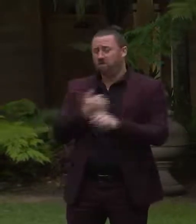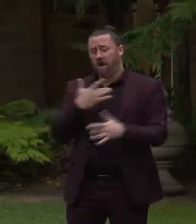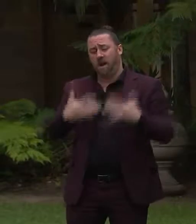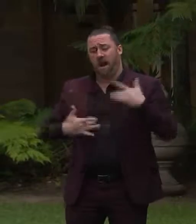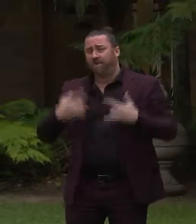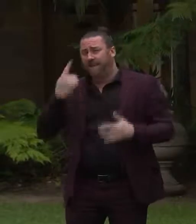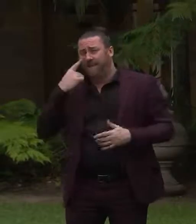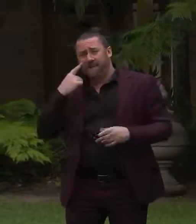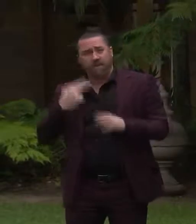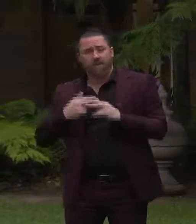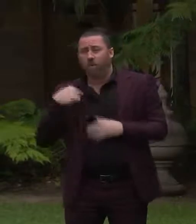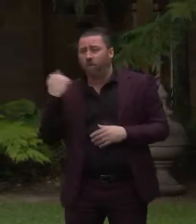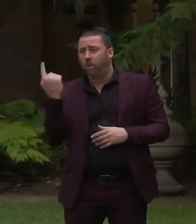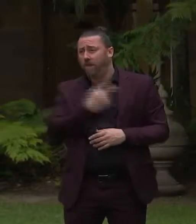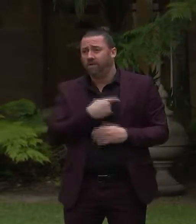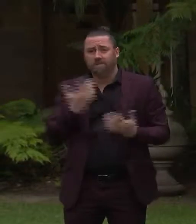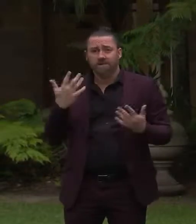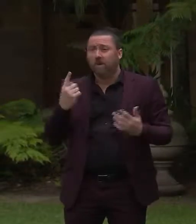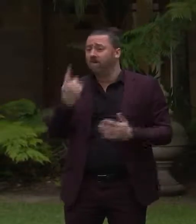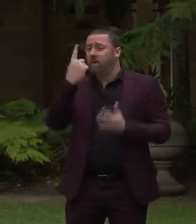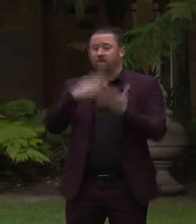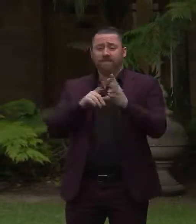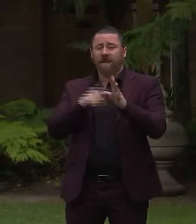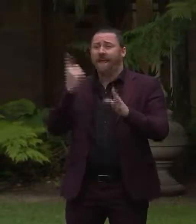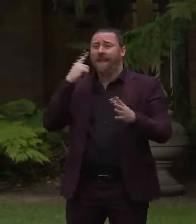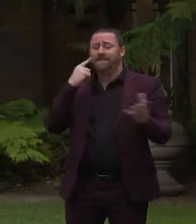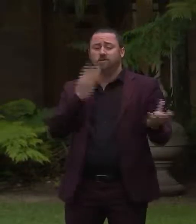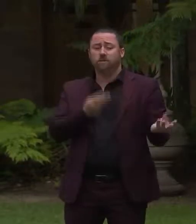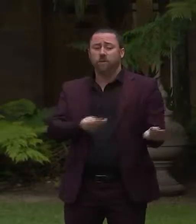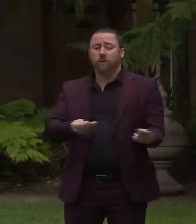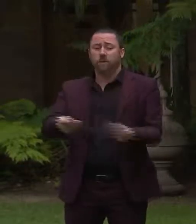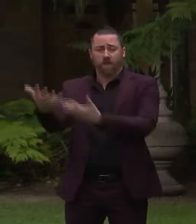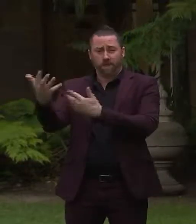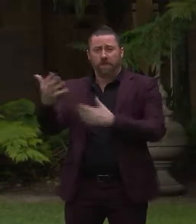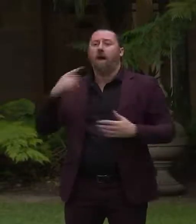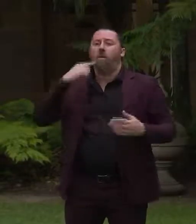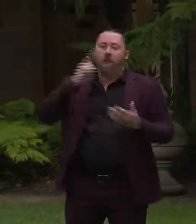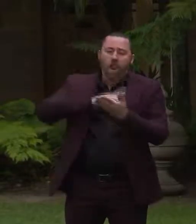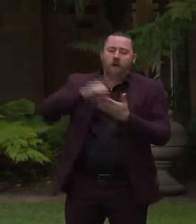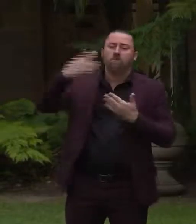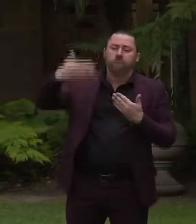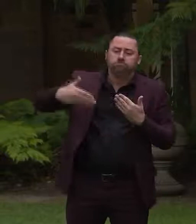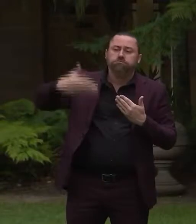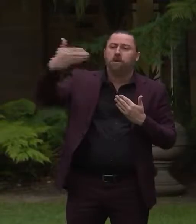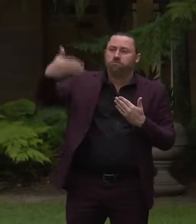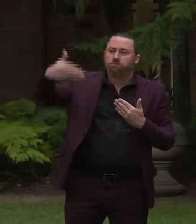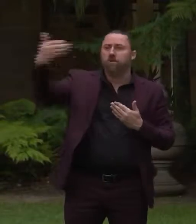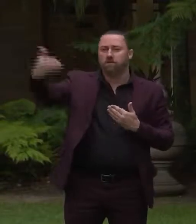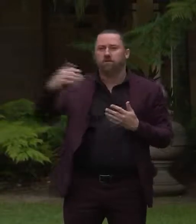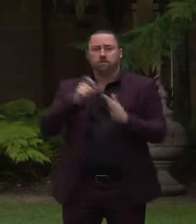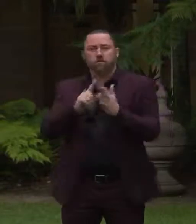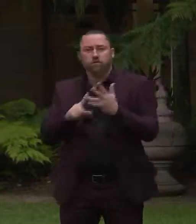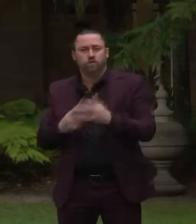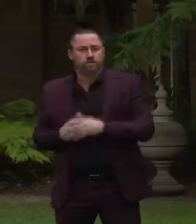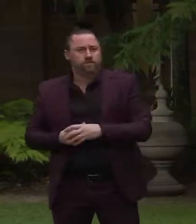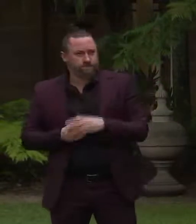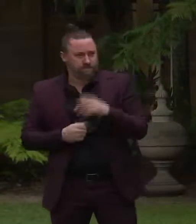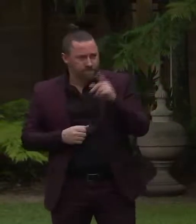it out very smoothly from the 1st of May. As I say, we're starting with hospitality, but there'll be consideration of other industries from there forward.